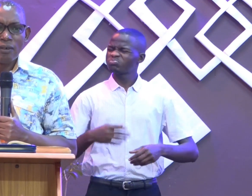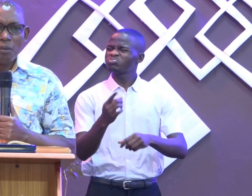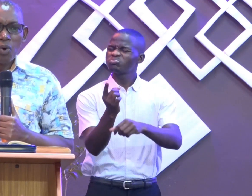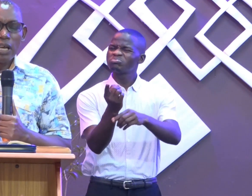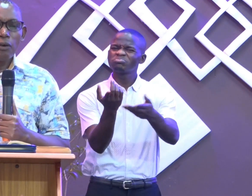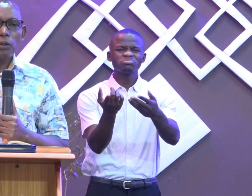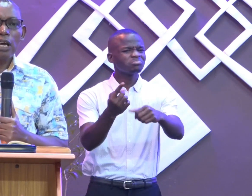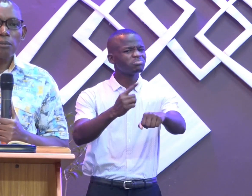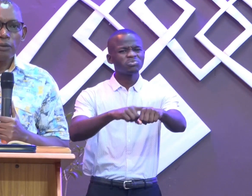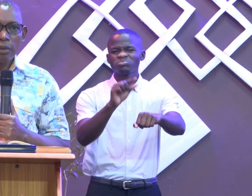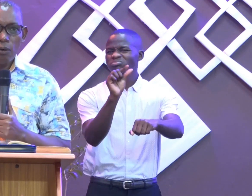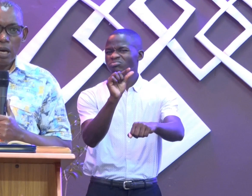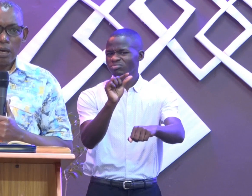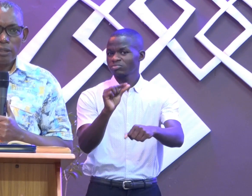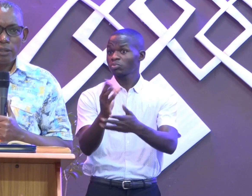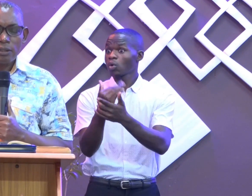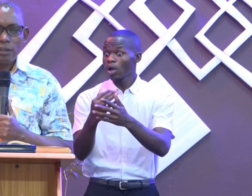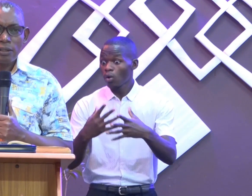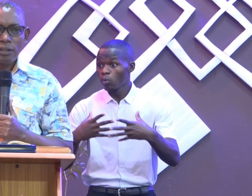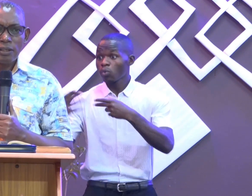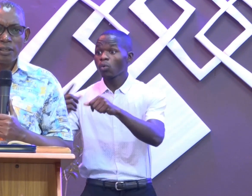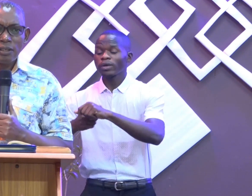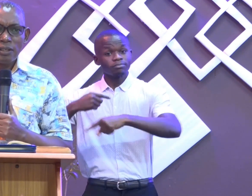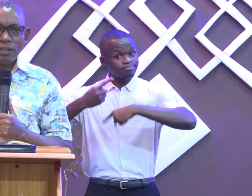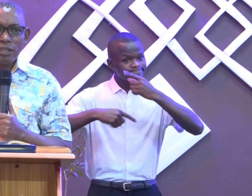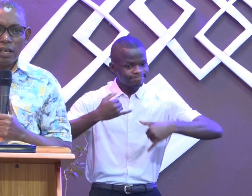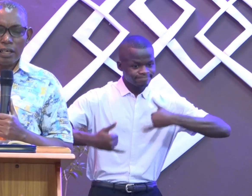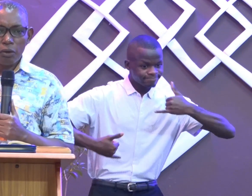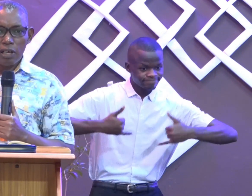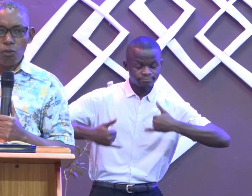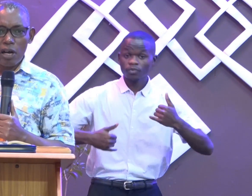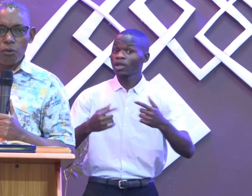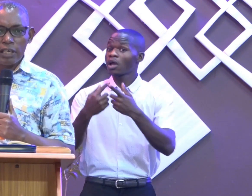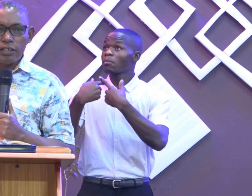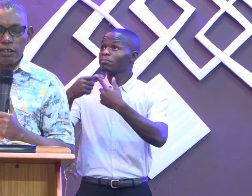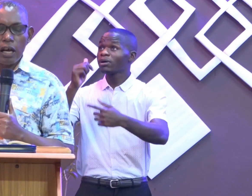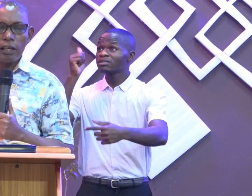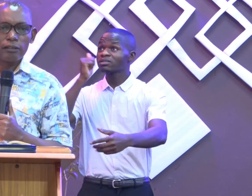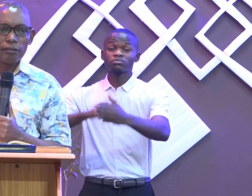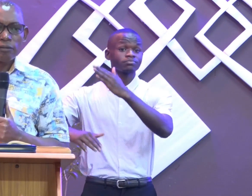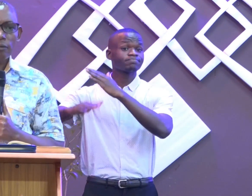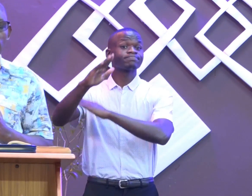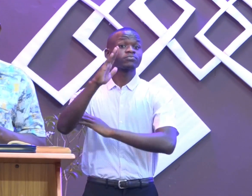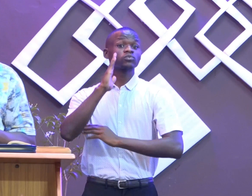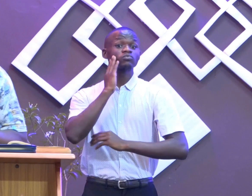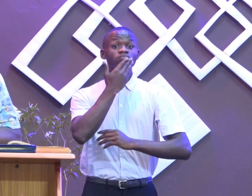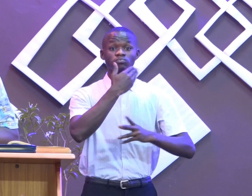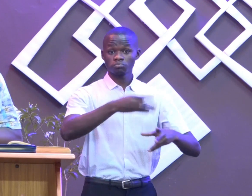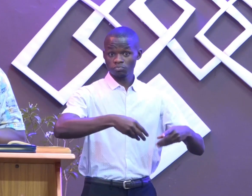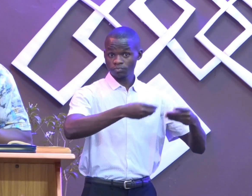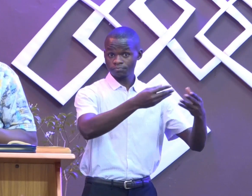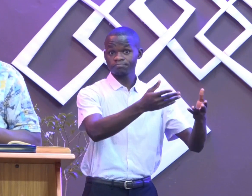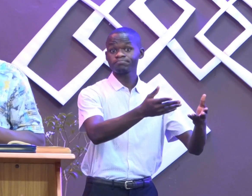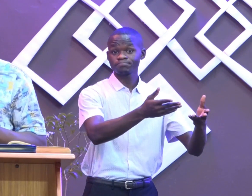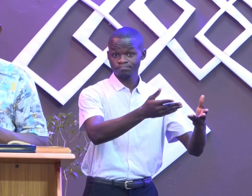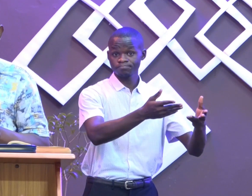is temporary. It goes when you're still enjoying it. But the one that God will